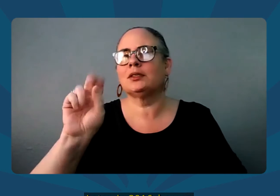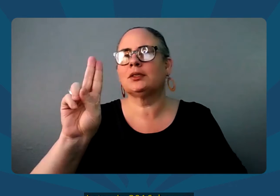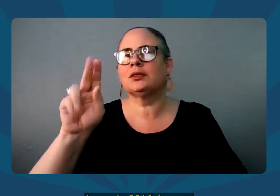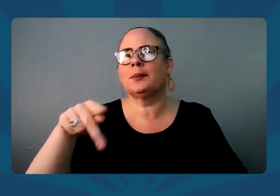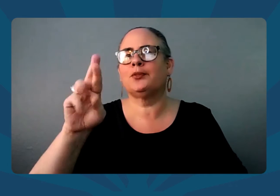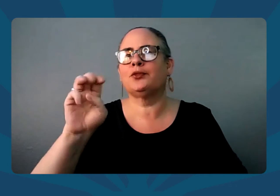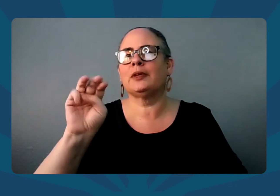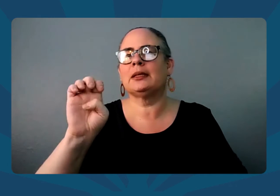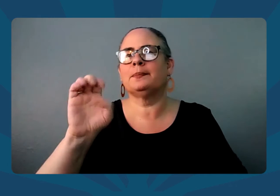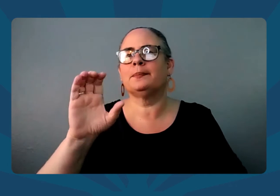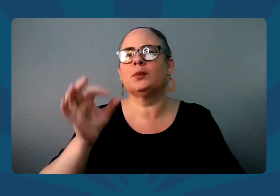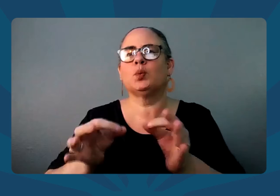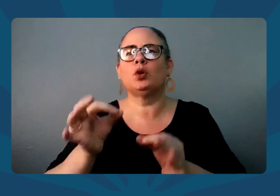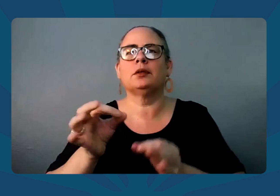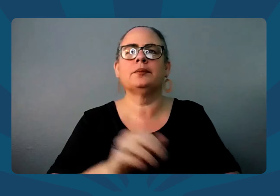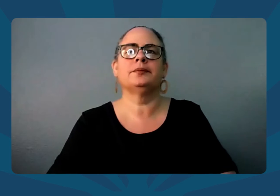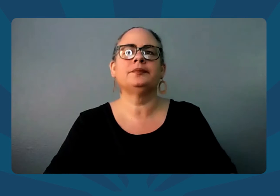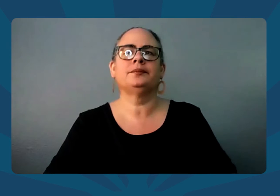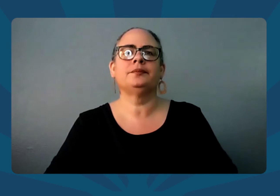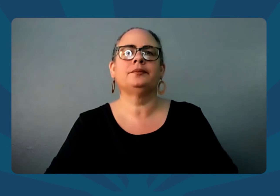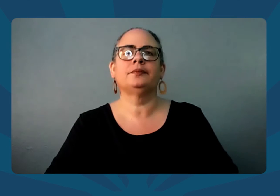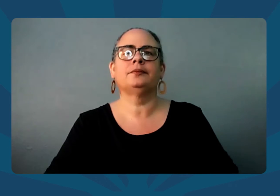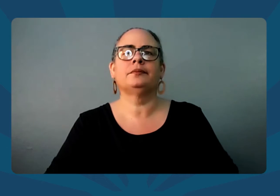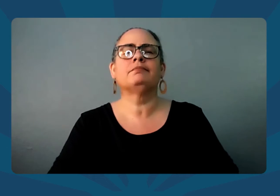a justice to the Arizona Supreme Court.